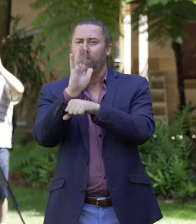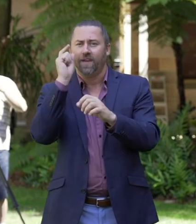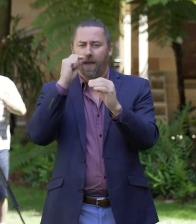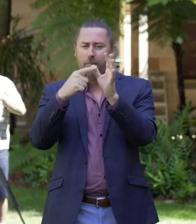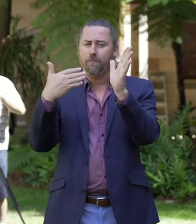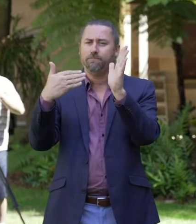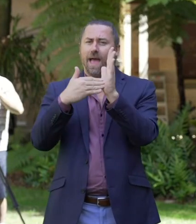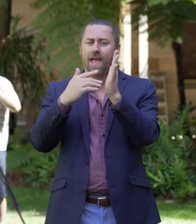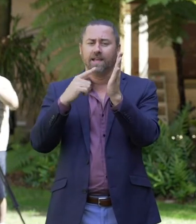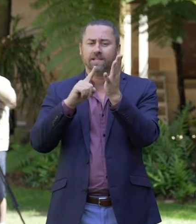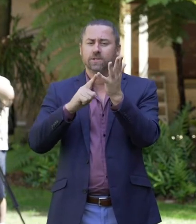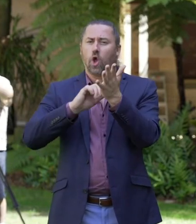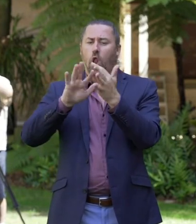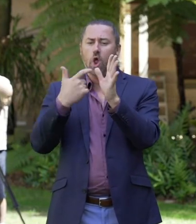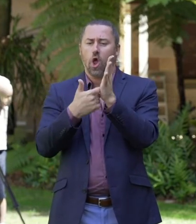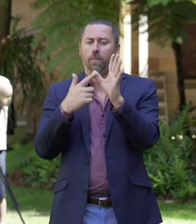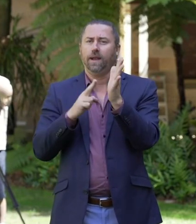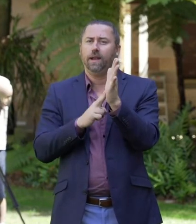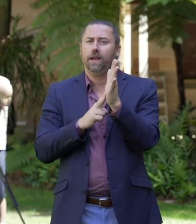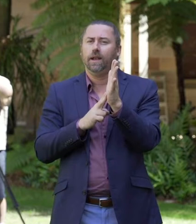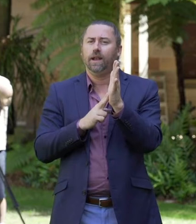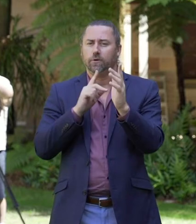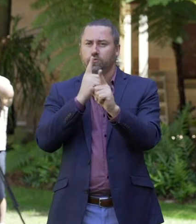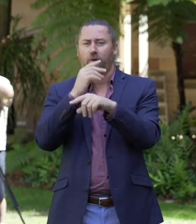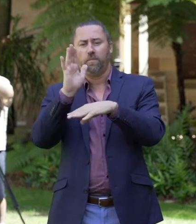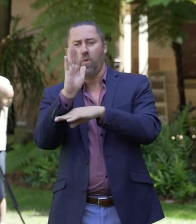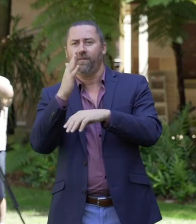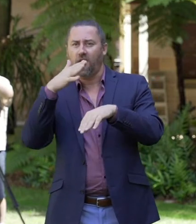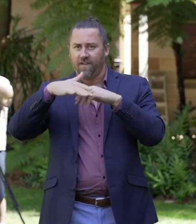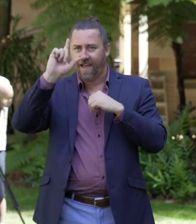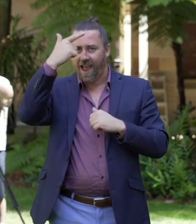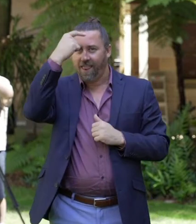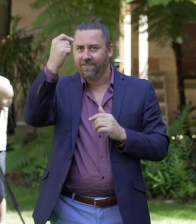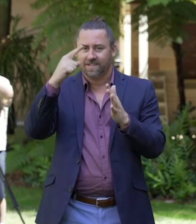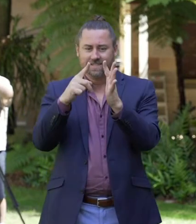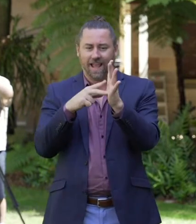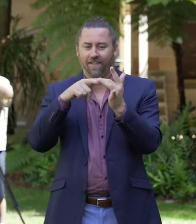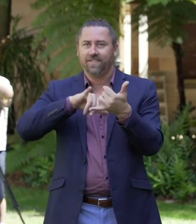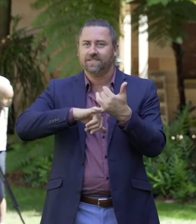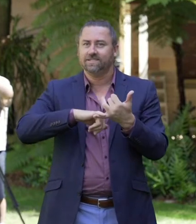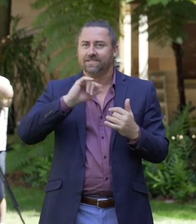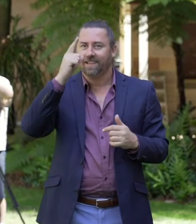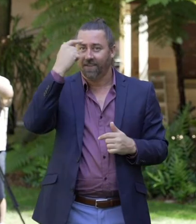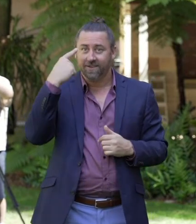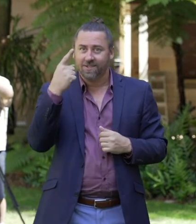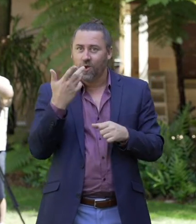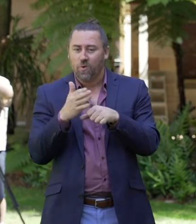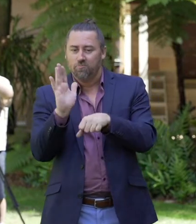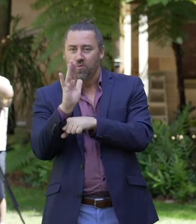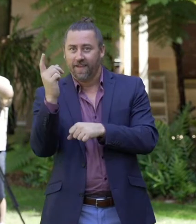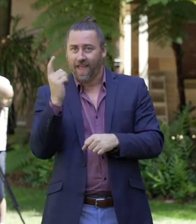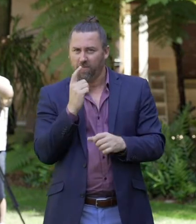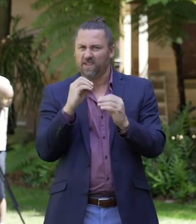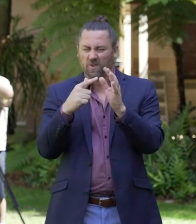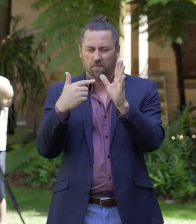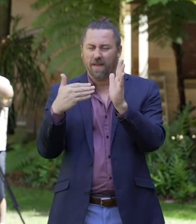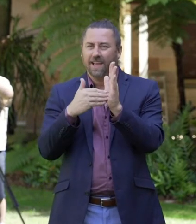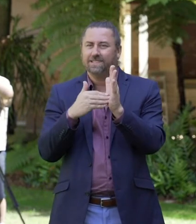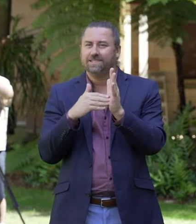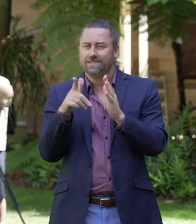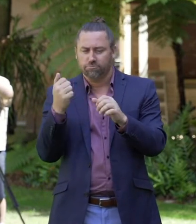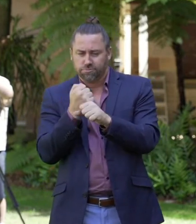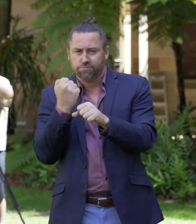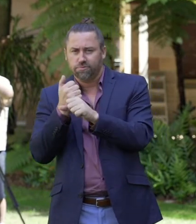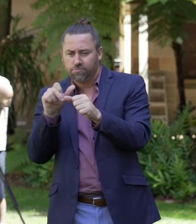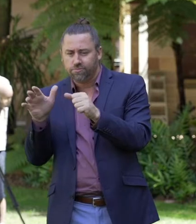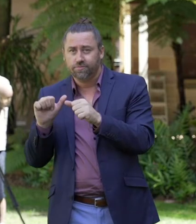Luhrmann's masterpiece, Elvis. This dropped a few hours ago this morning. Over 700 jobs